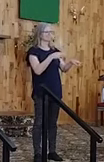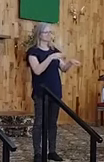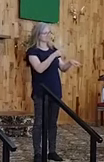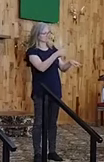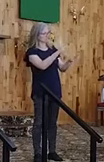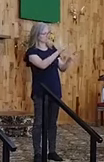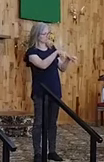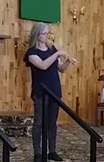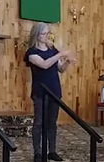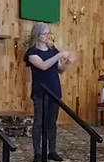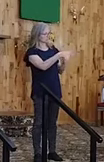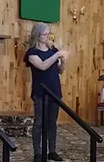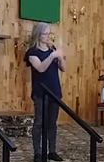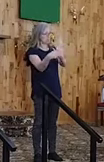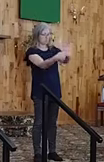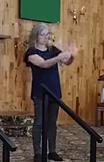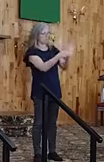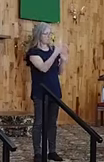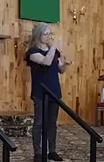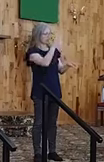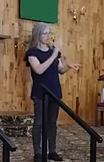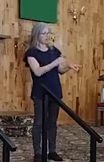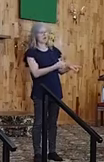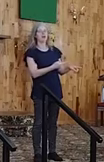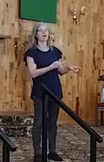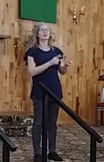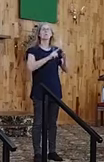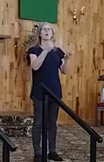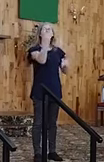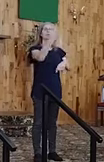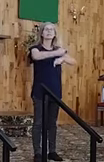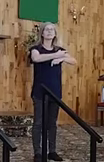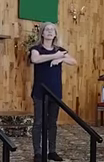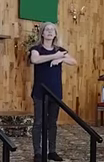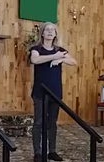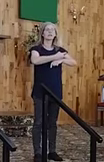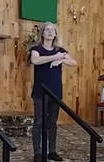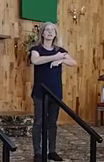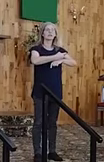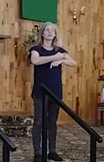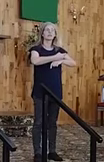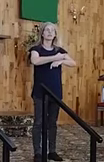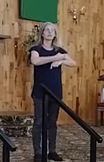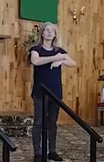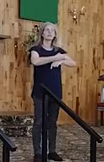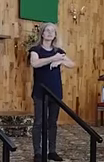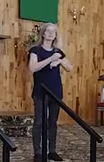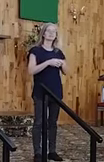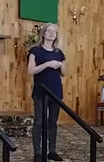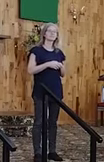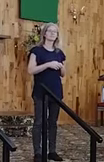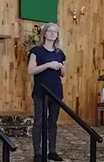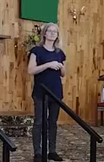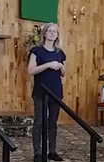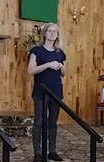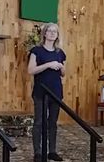show God. Except one day, he actually brought in